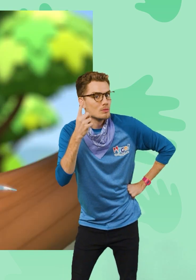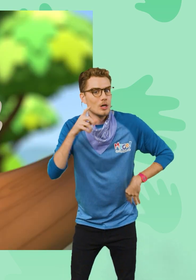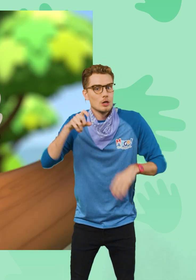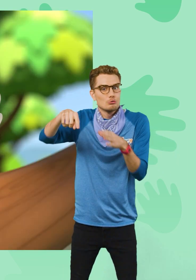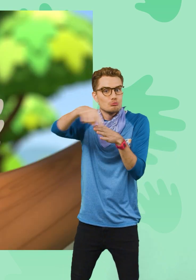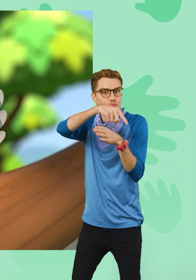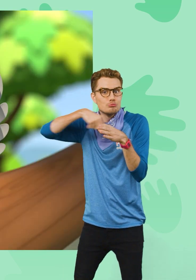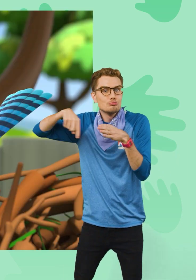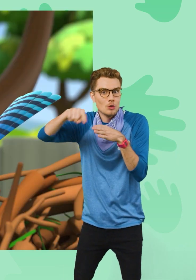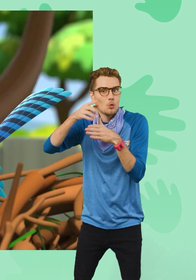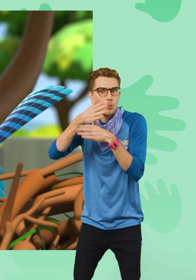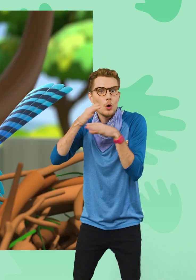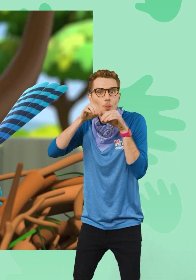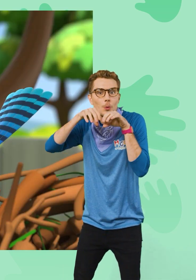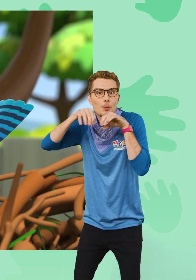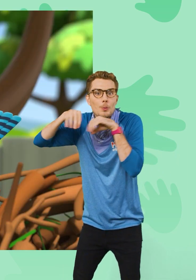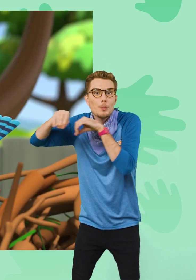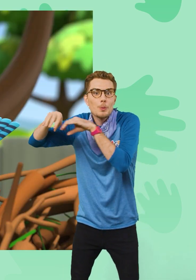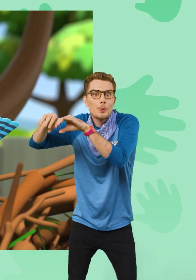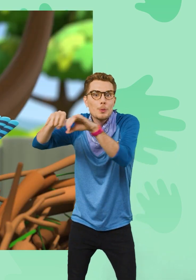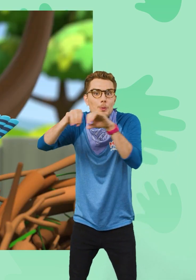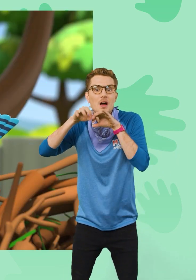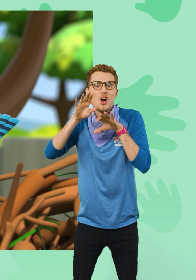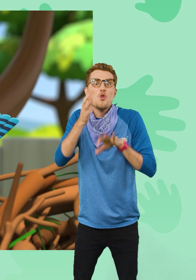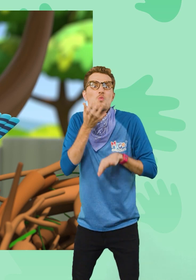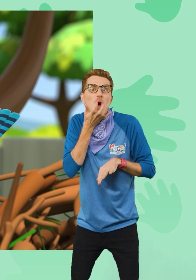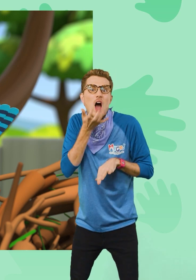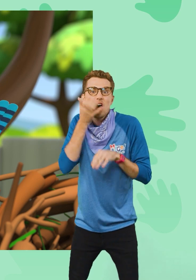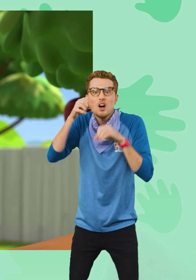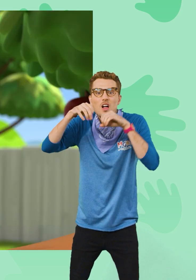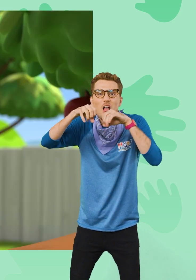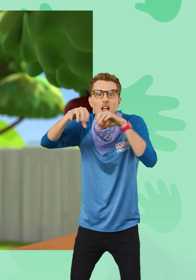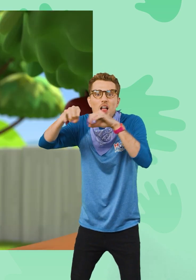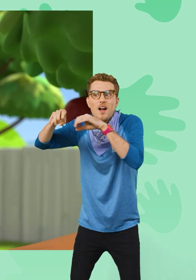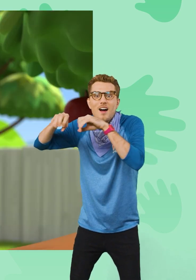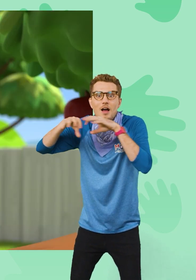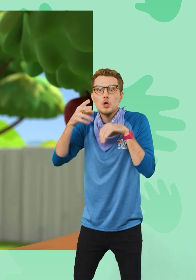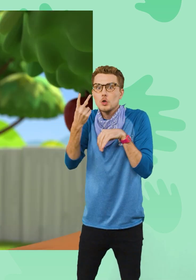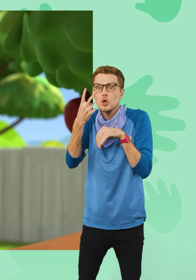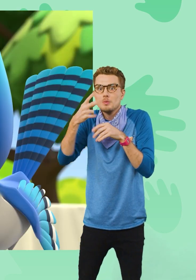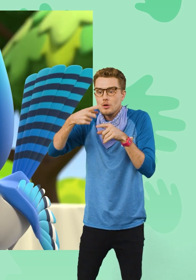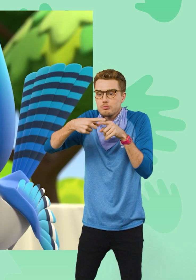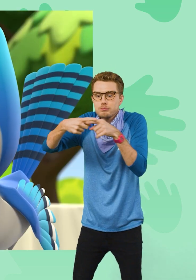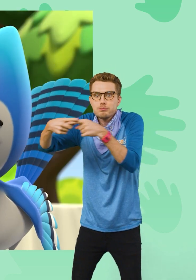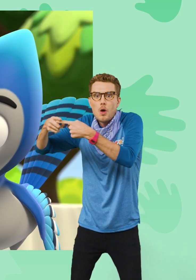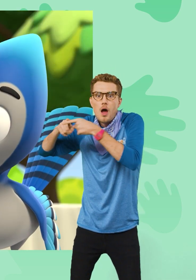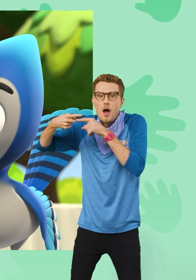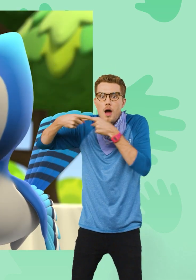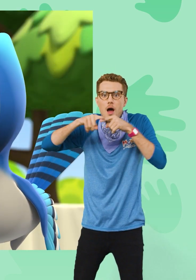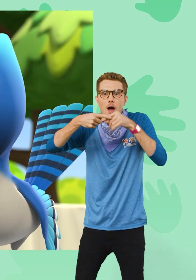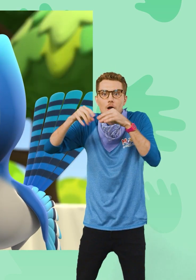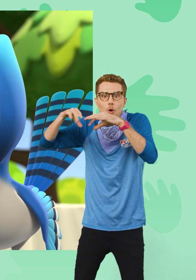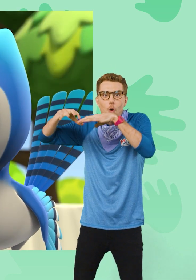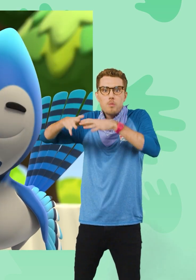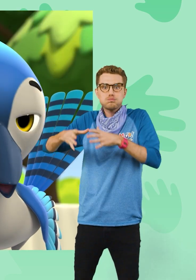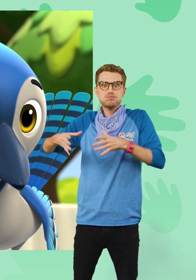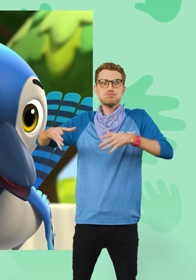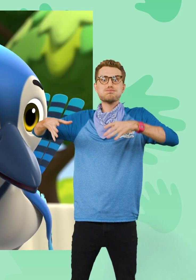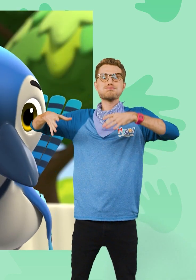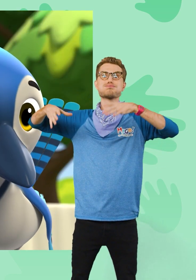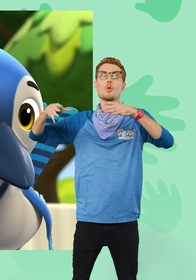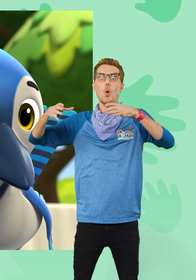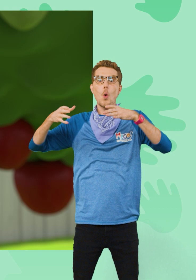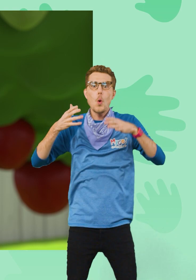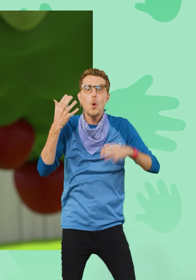Time to build. First, I make a circle with twigs and grass. Then, add more twig circles higher on top of each